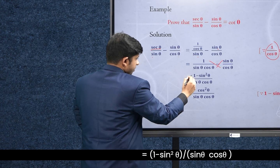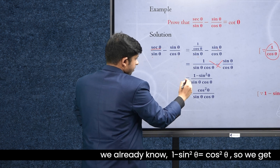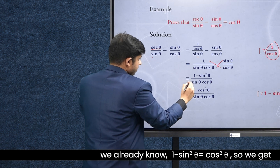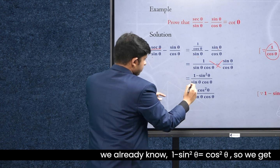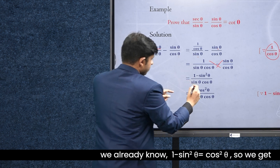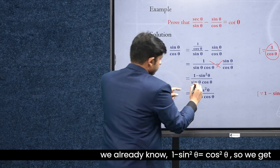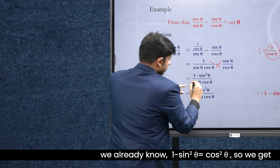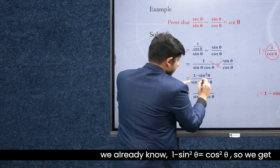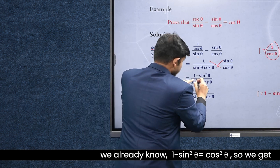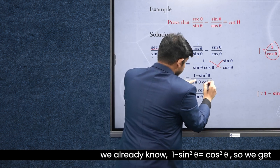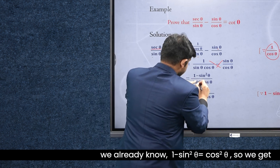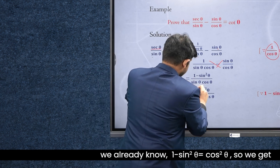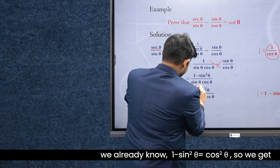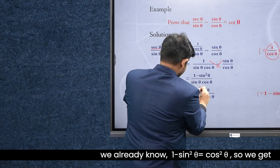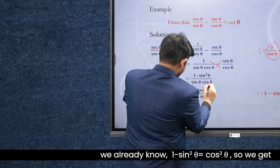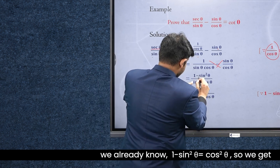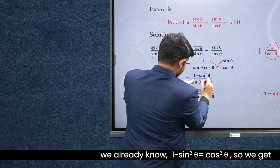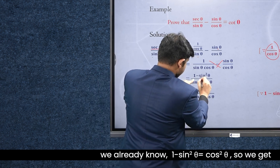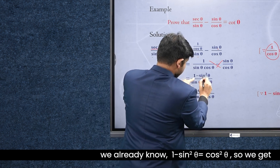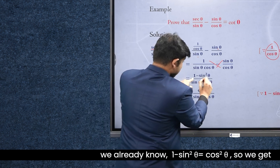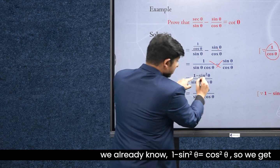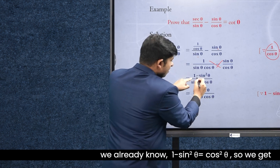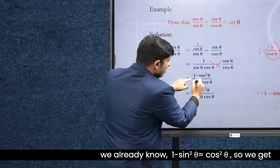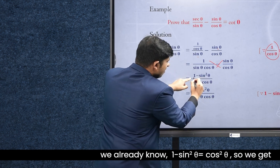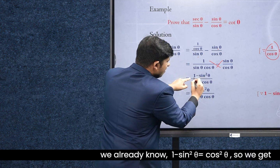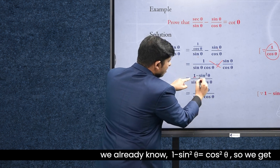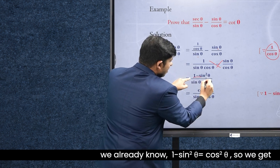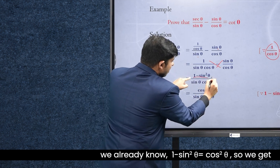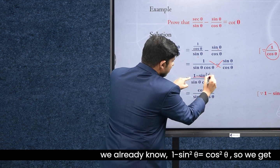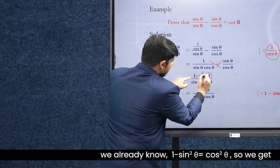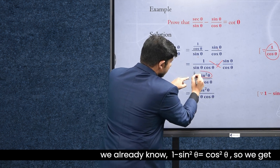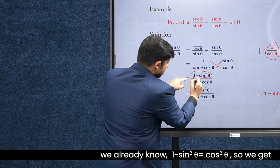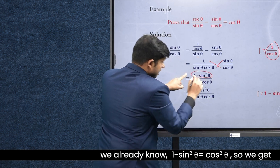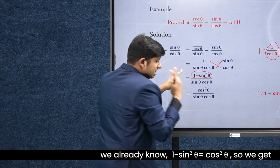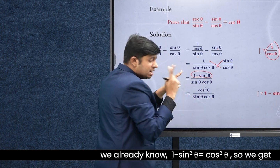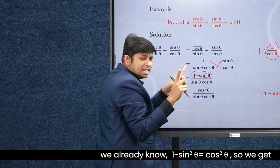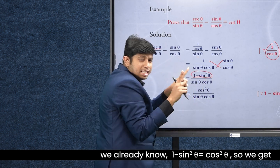We already know 1 minus sin square theta is equal to cos square theta. So, we get